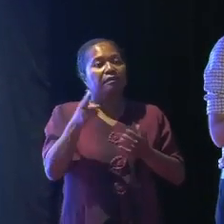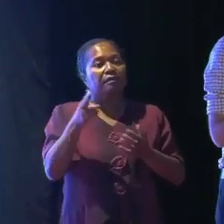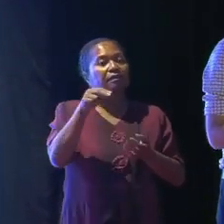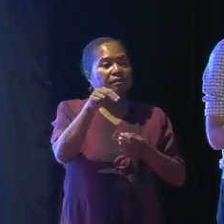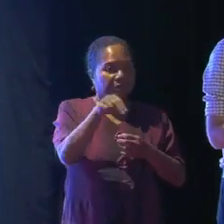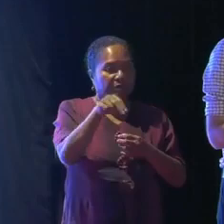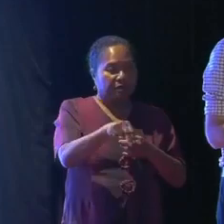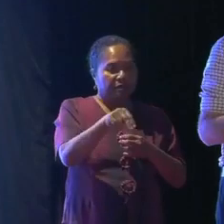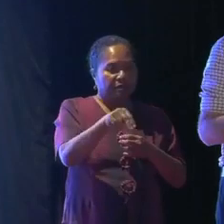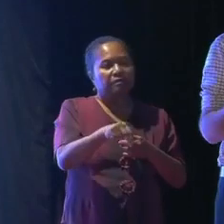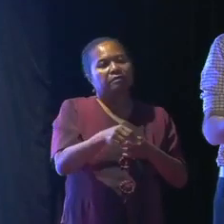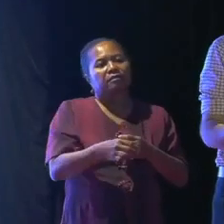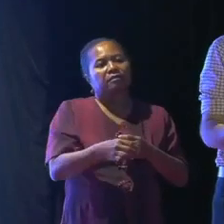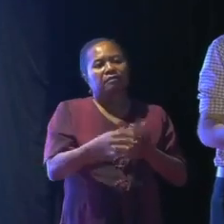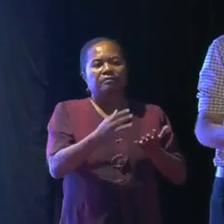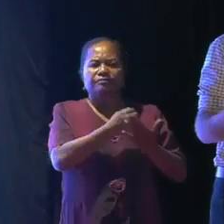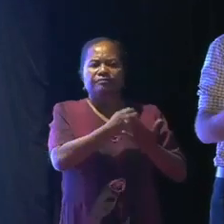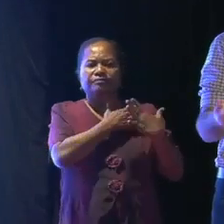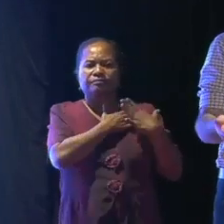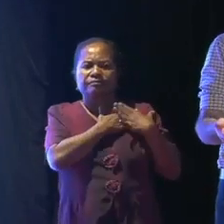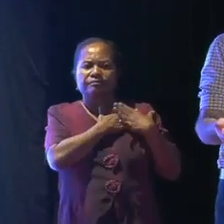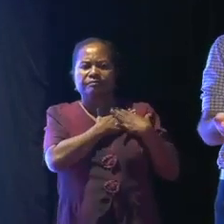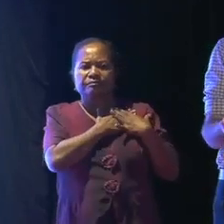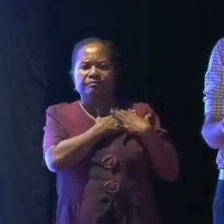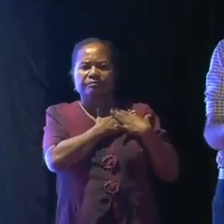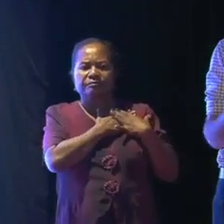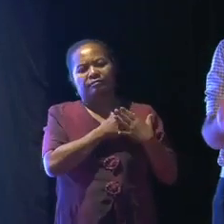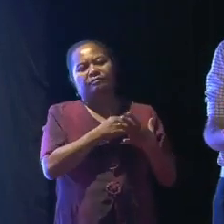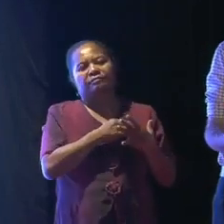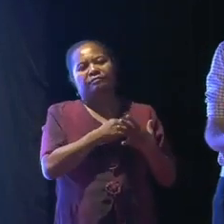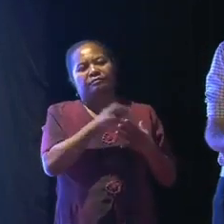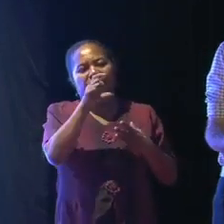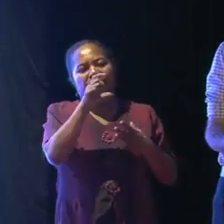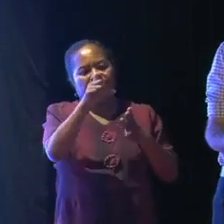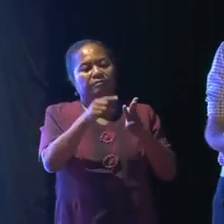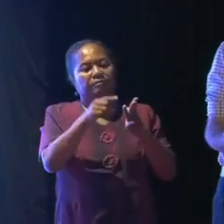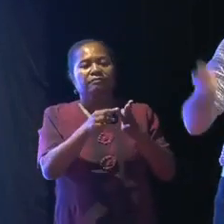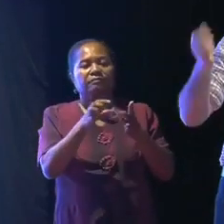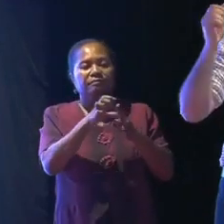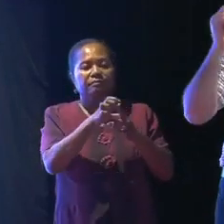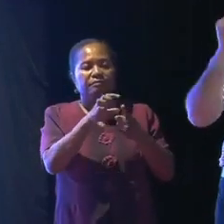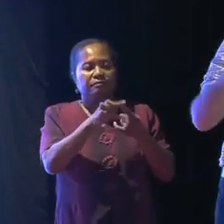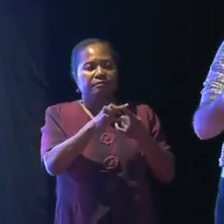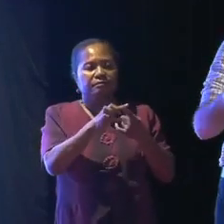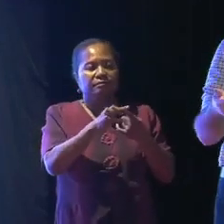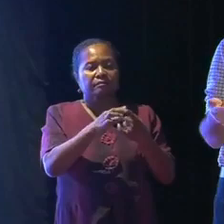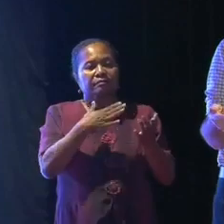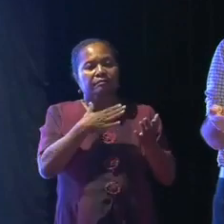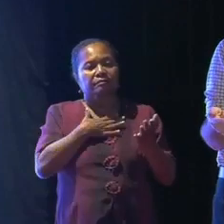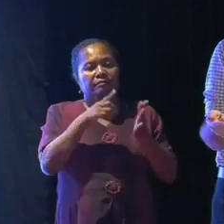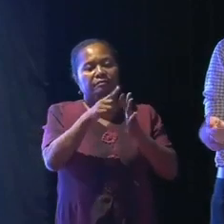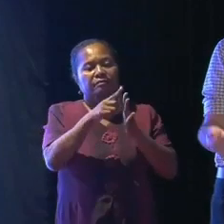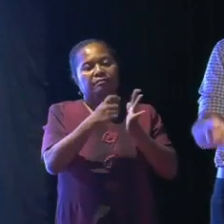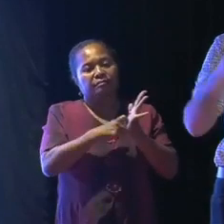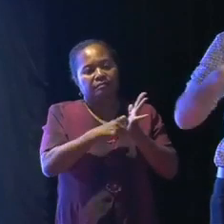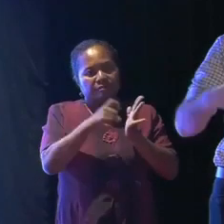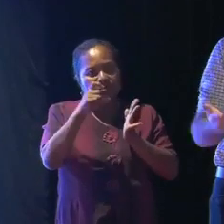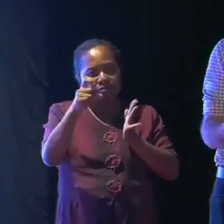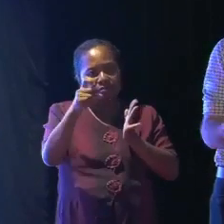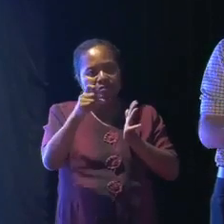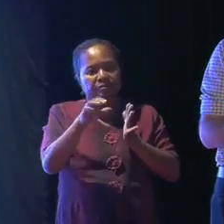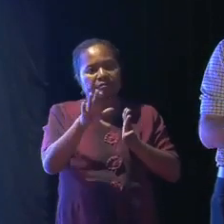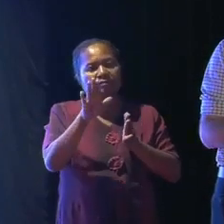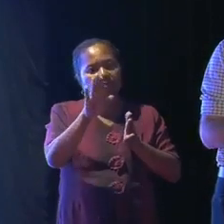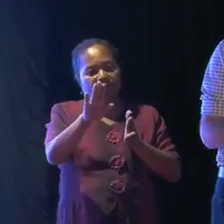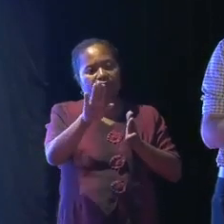bit of a secure password, and that is because the account that you're creating on MyIRC is your account. Okay, it's your